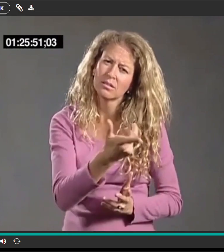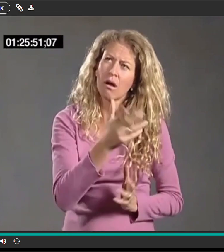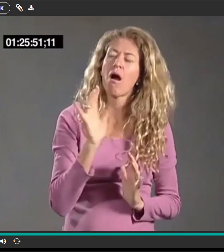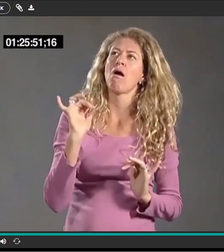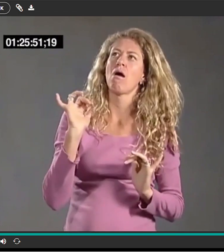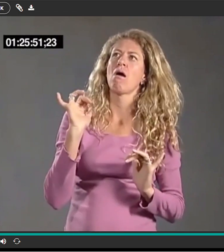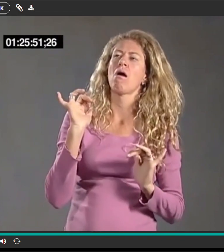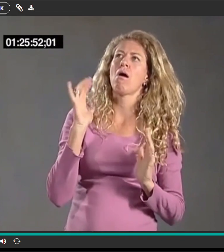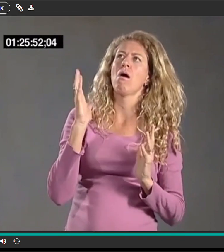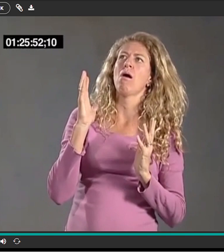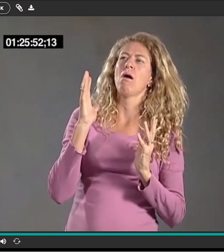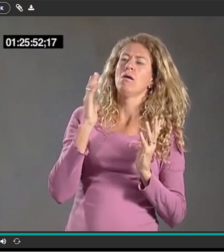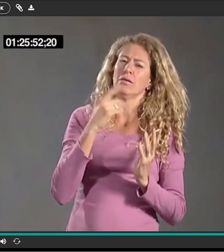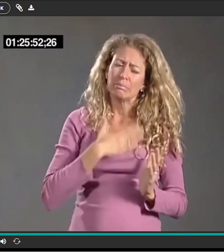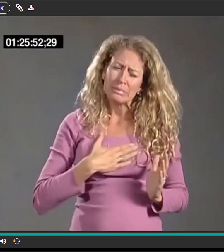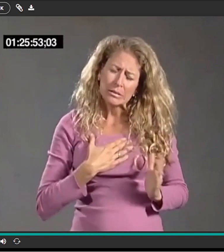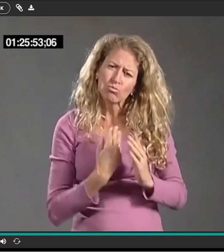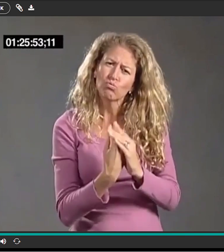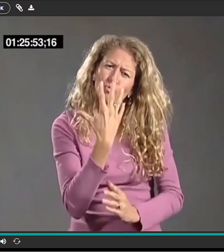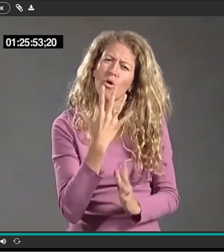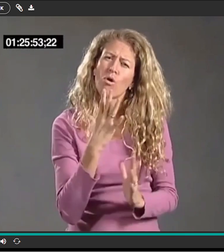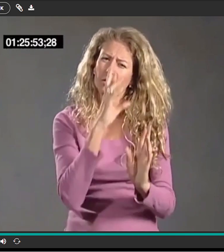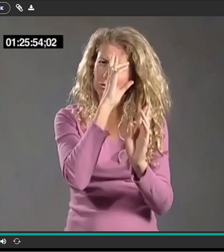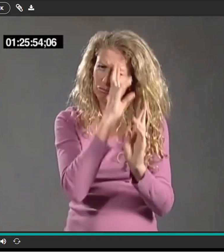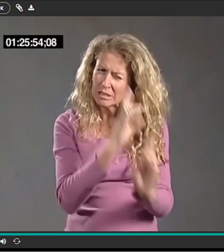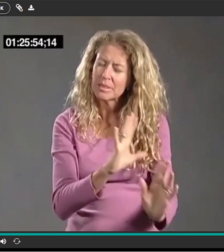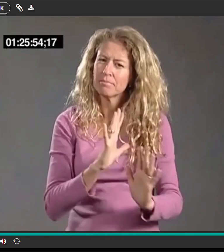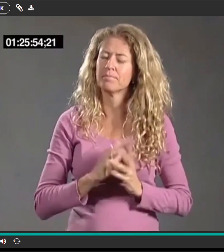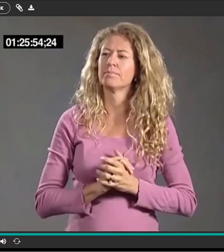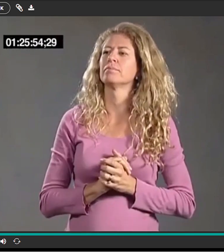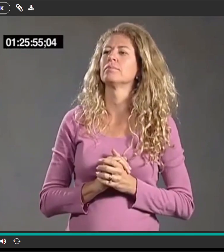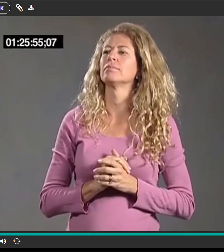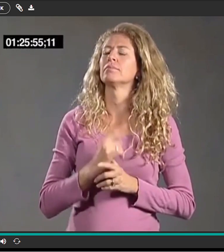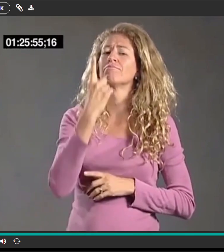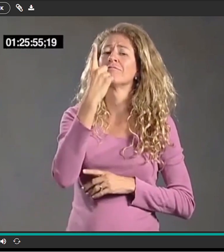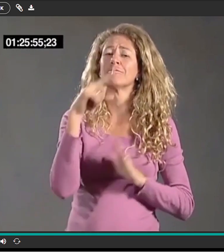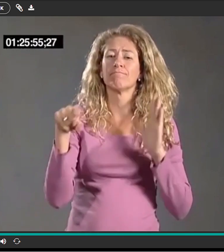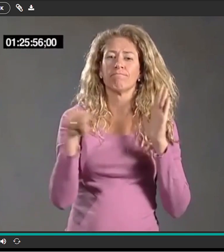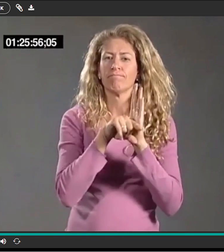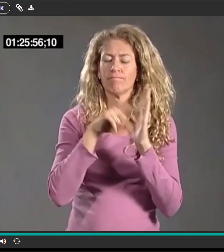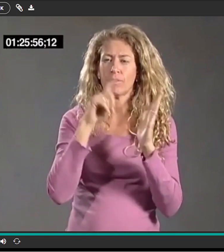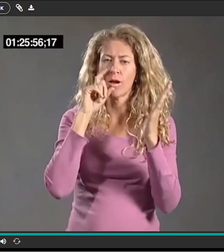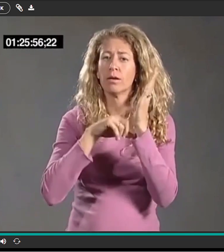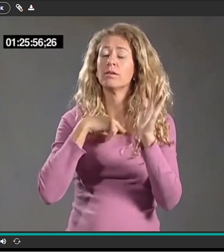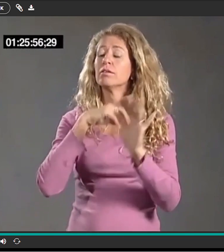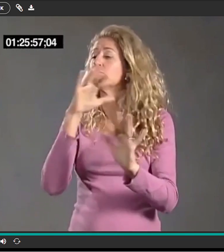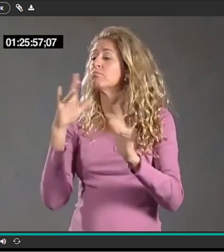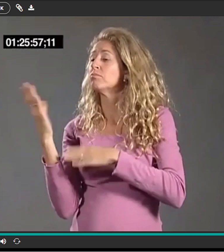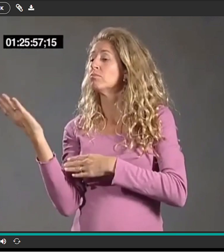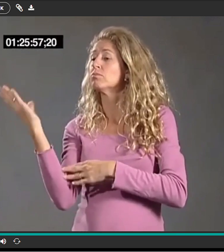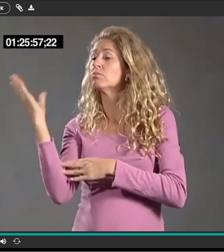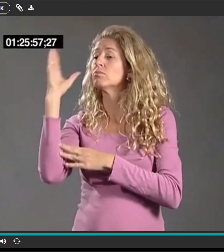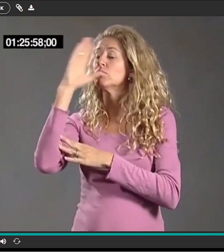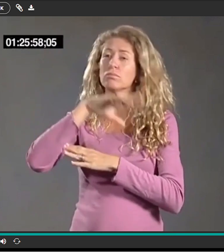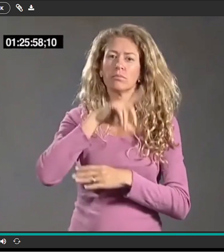with them. You have to say, please grow. You've got to be respectful, all of that.